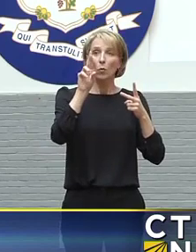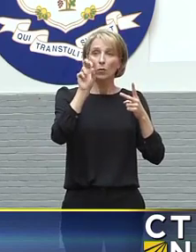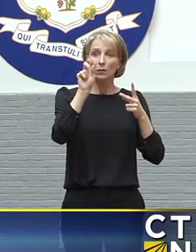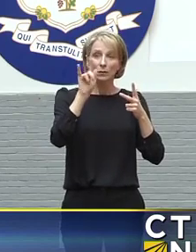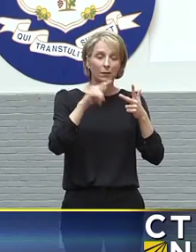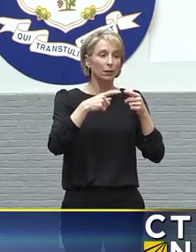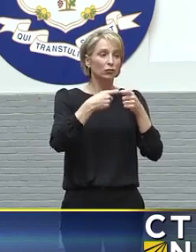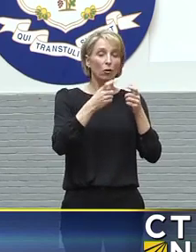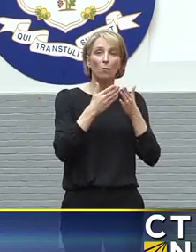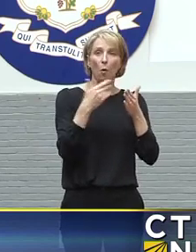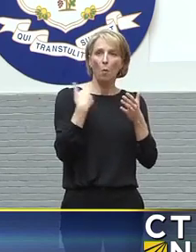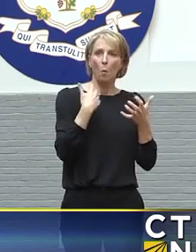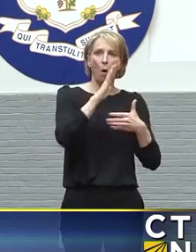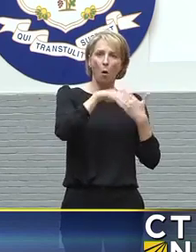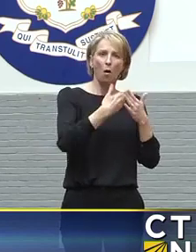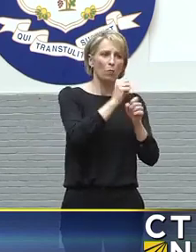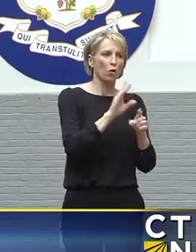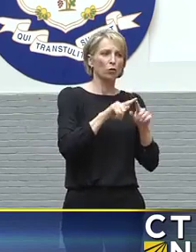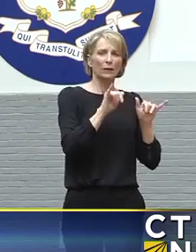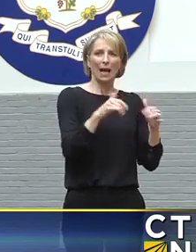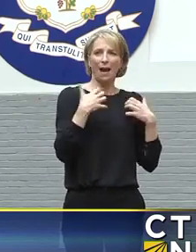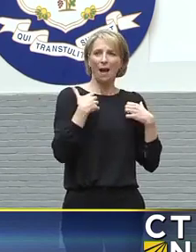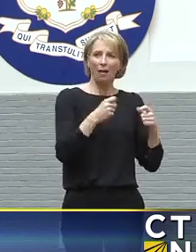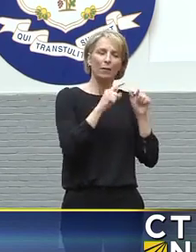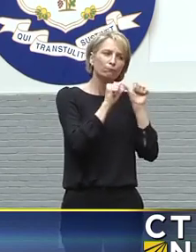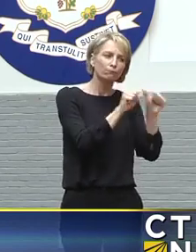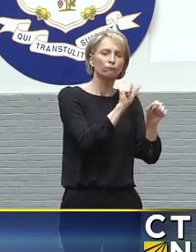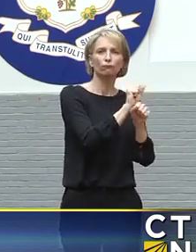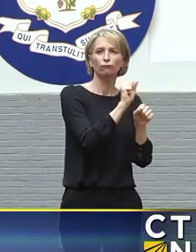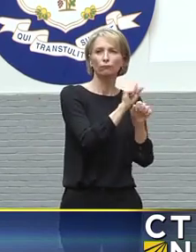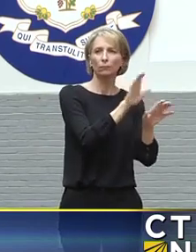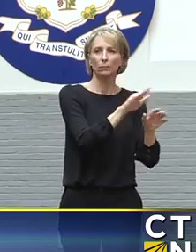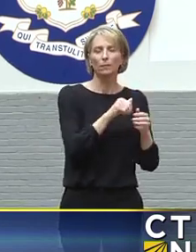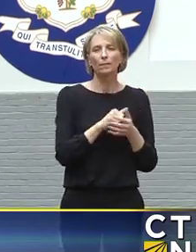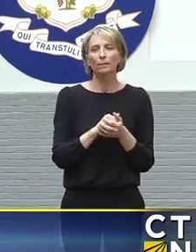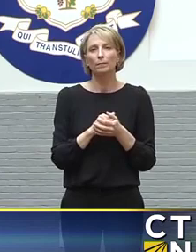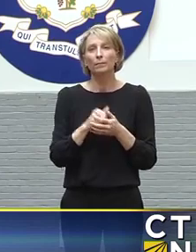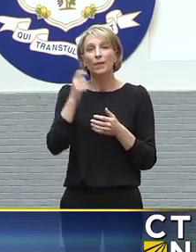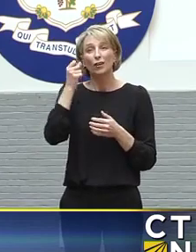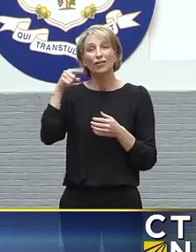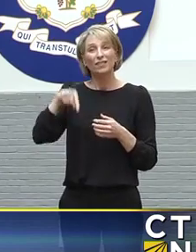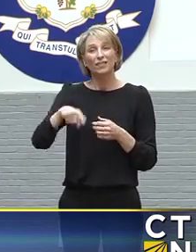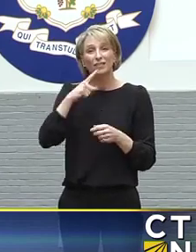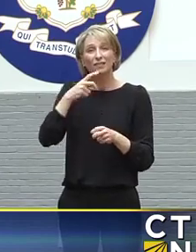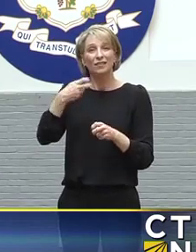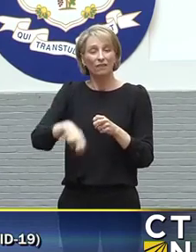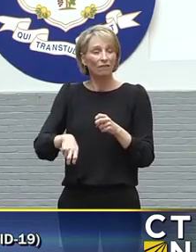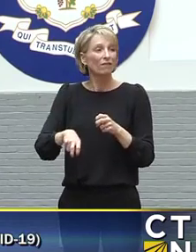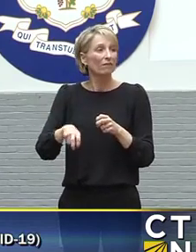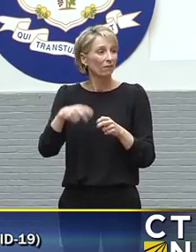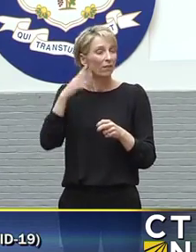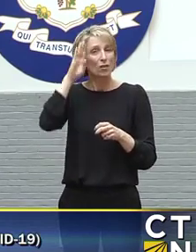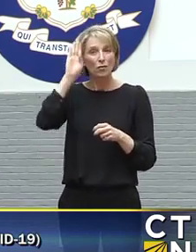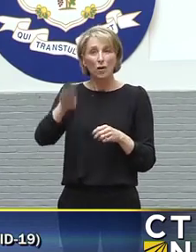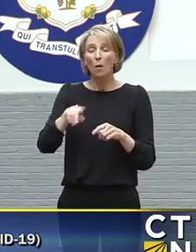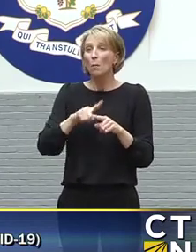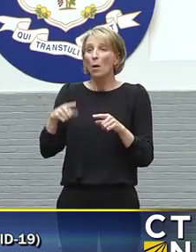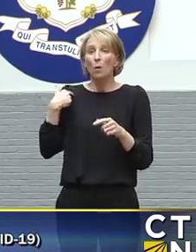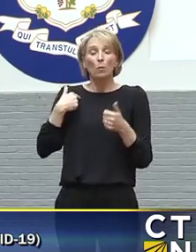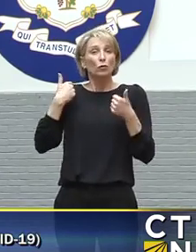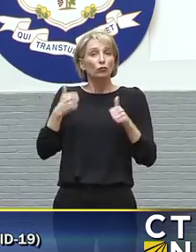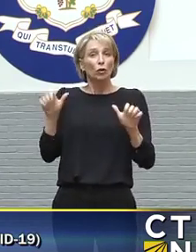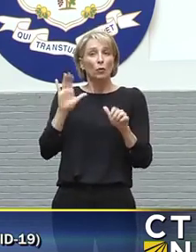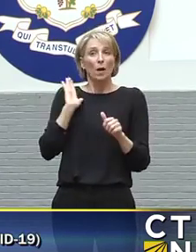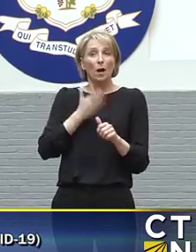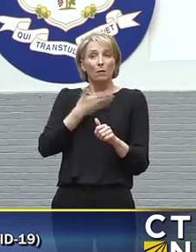as well. Look, this is, it's tough medicine. I think it's the right medicine. And what we're trying to do is everything we